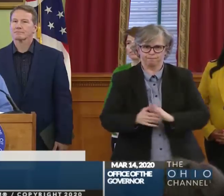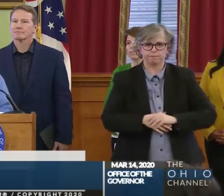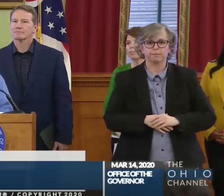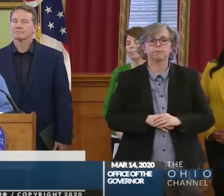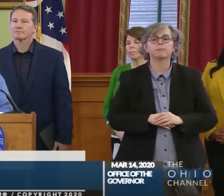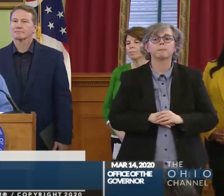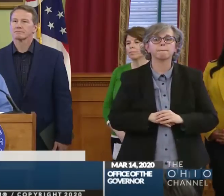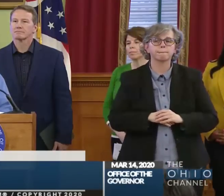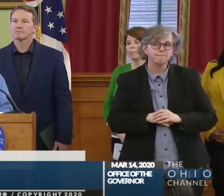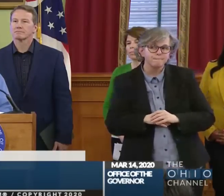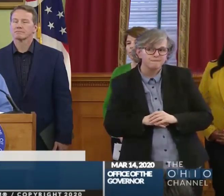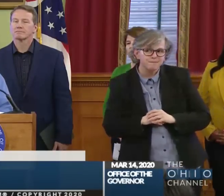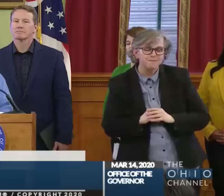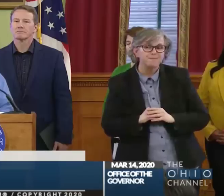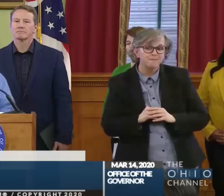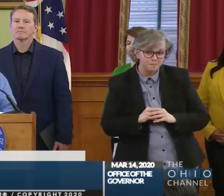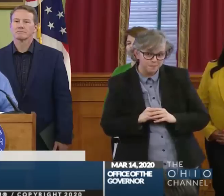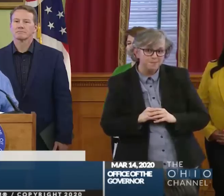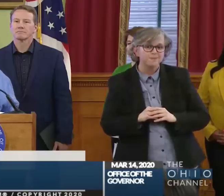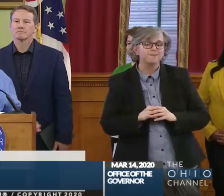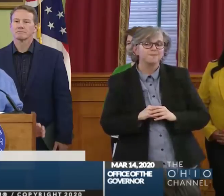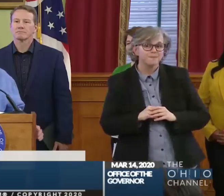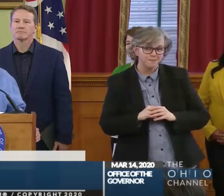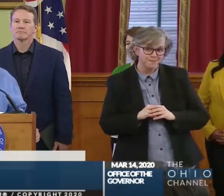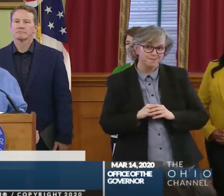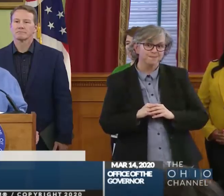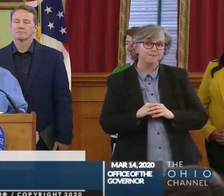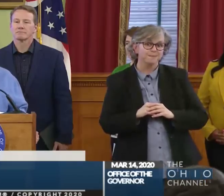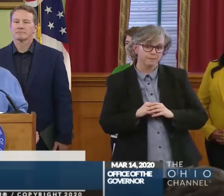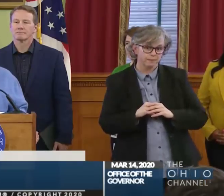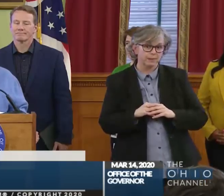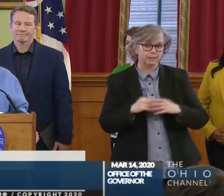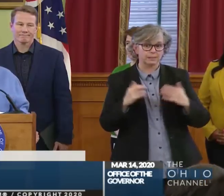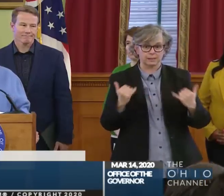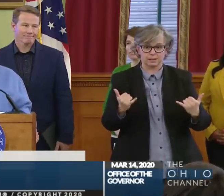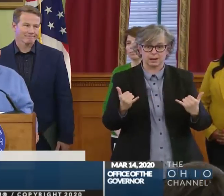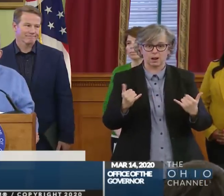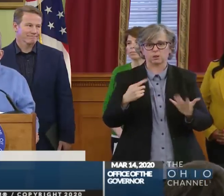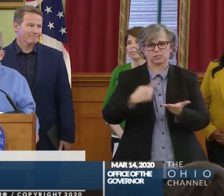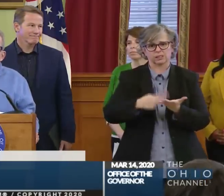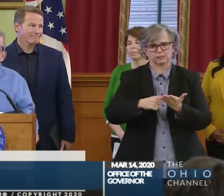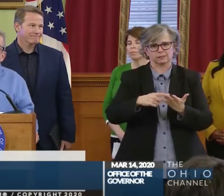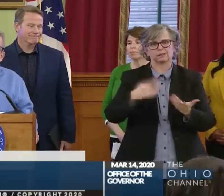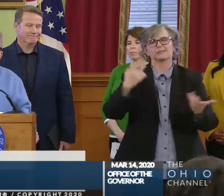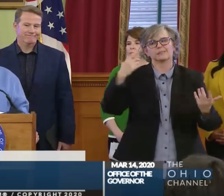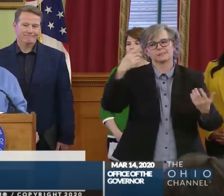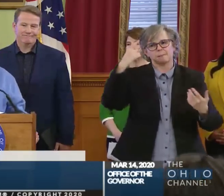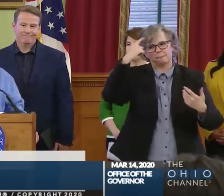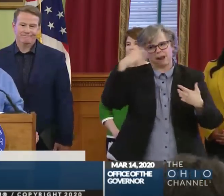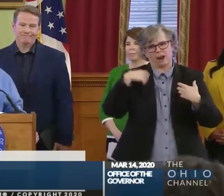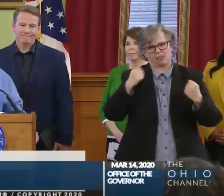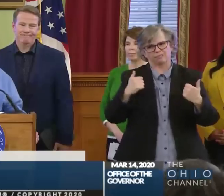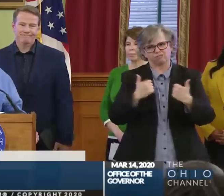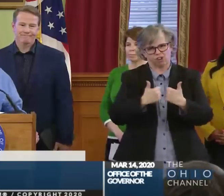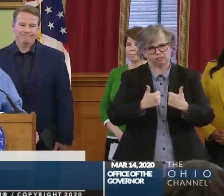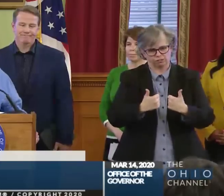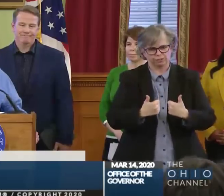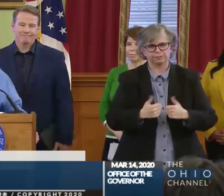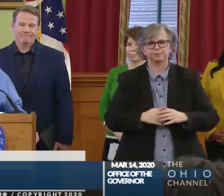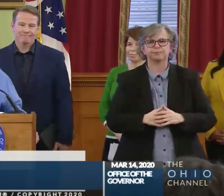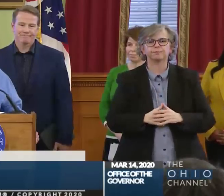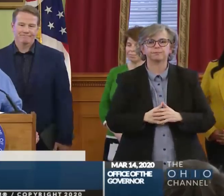Let me talk for a moment about mental health challenges. I'm going to ask Lori Chris to